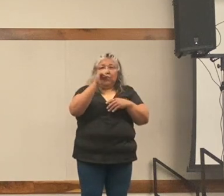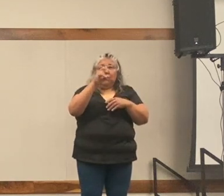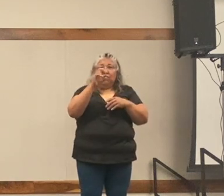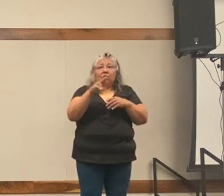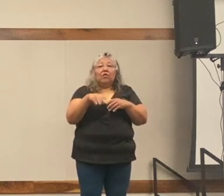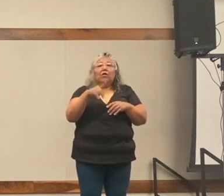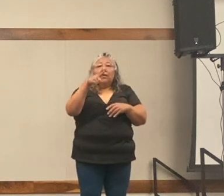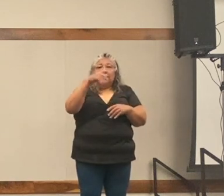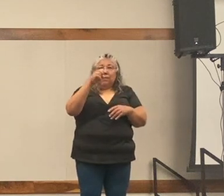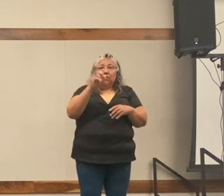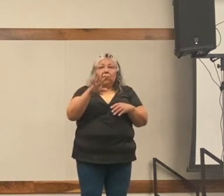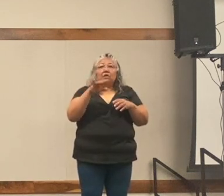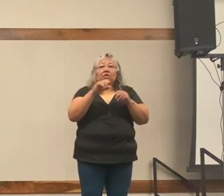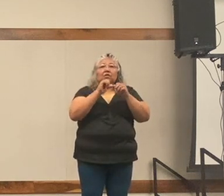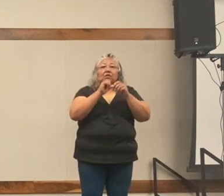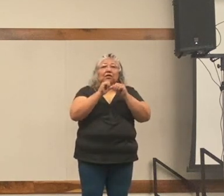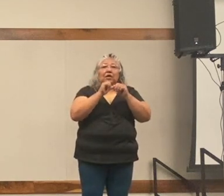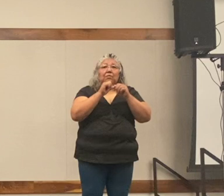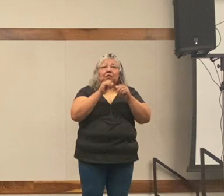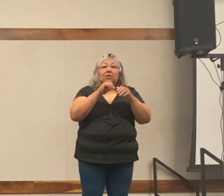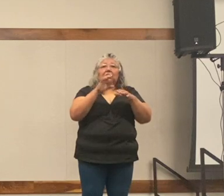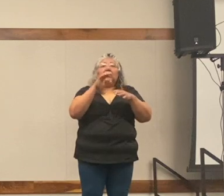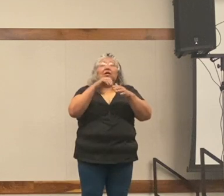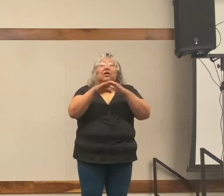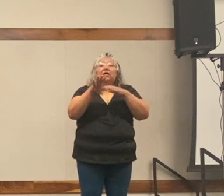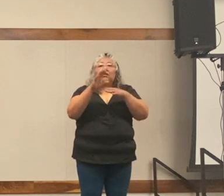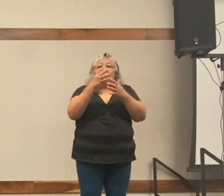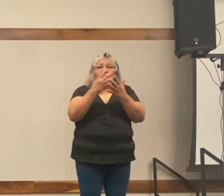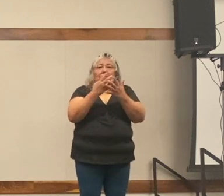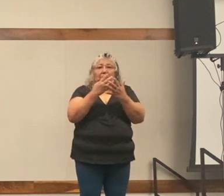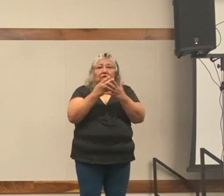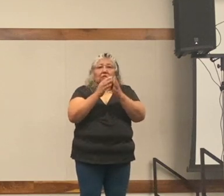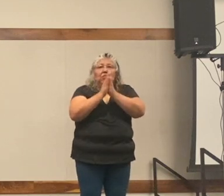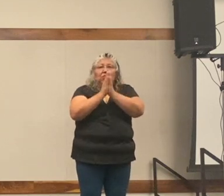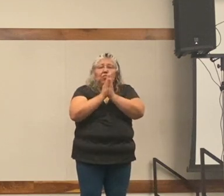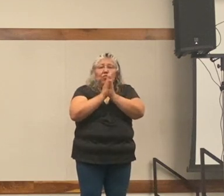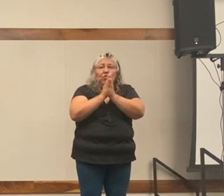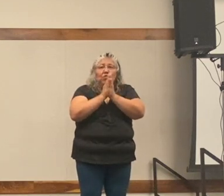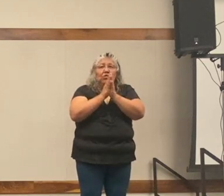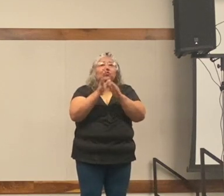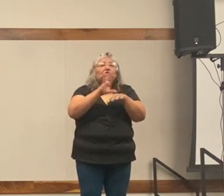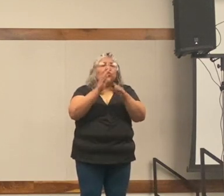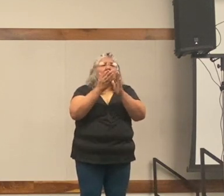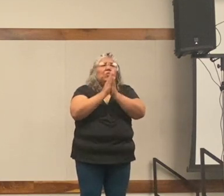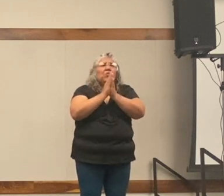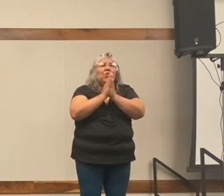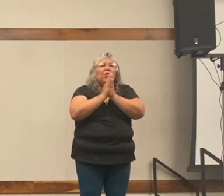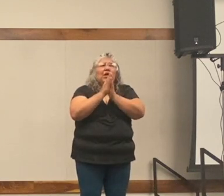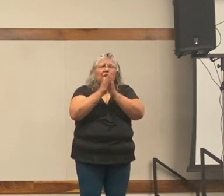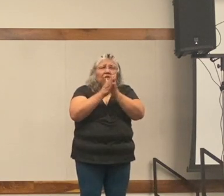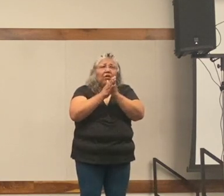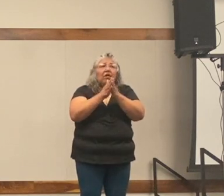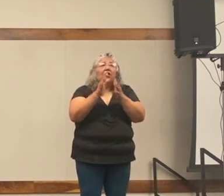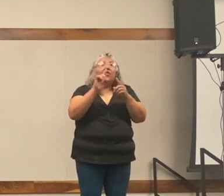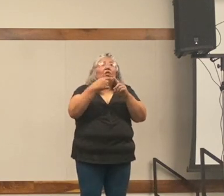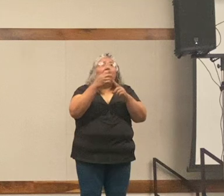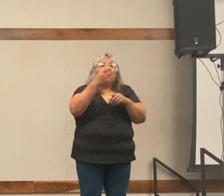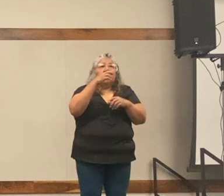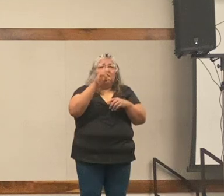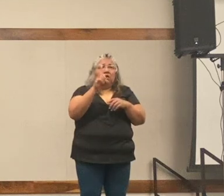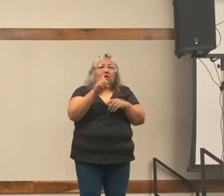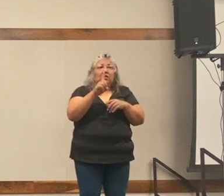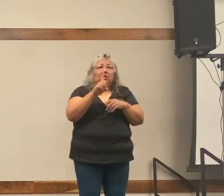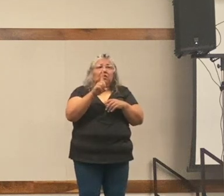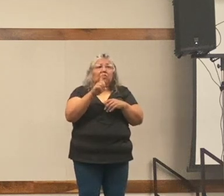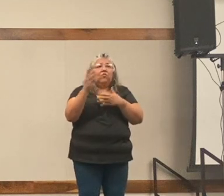prison, but the church was praying fervently to God for him. When Herod was about to bring him out for trial, that